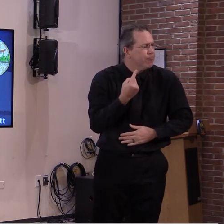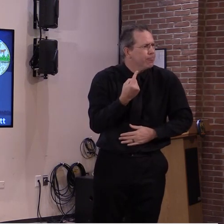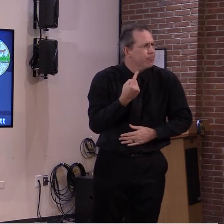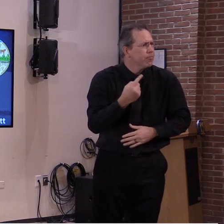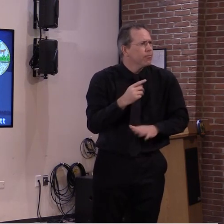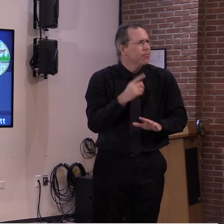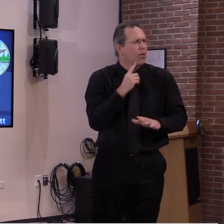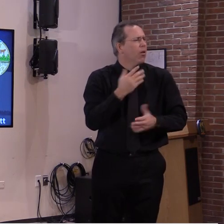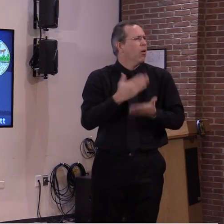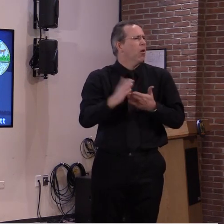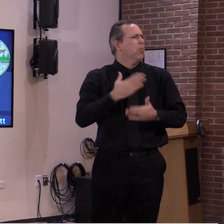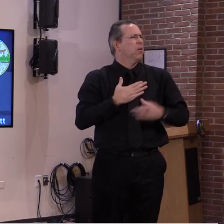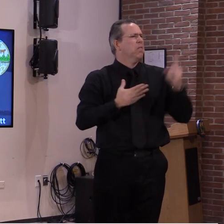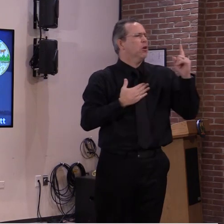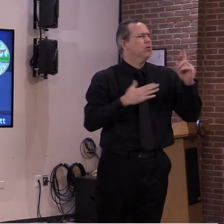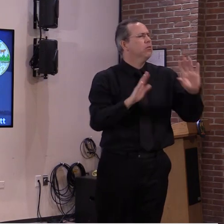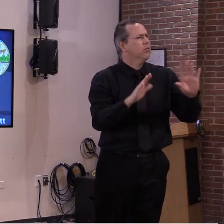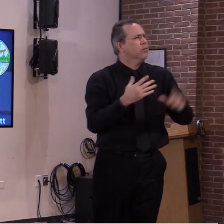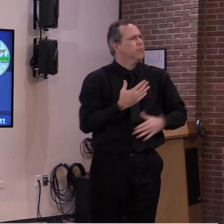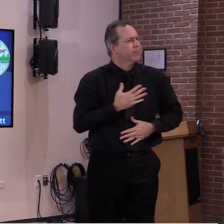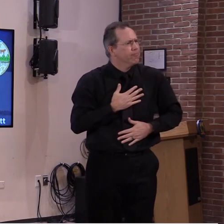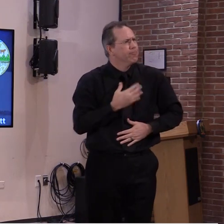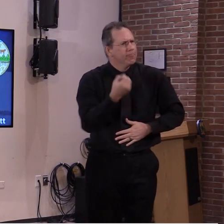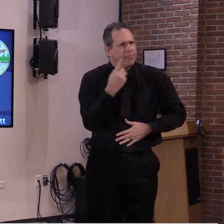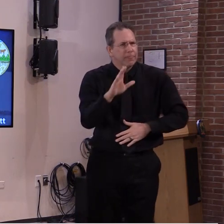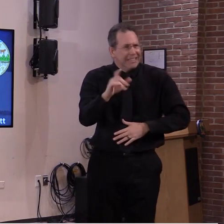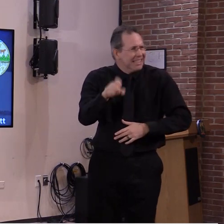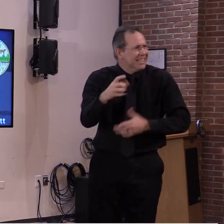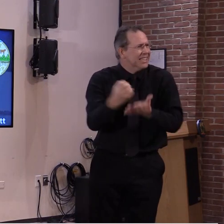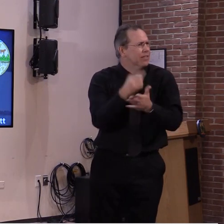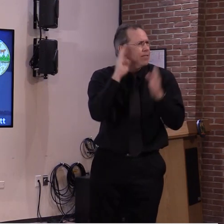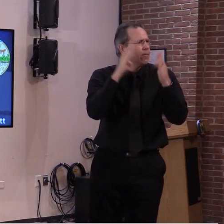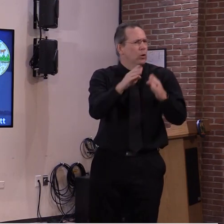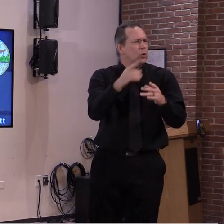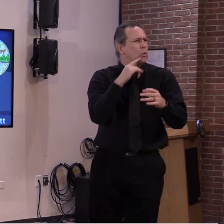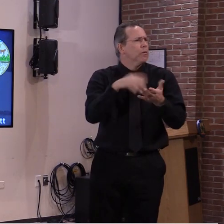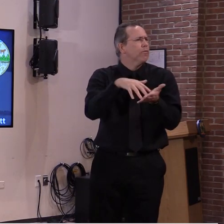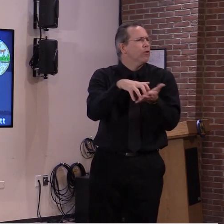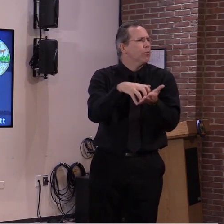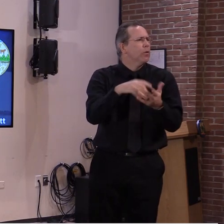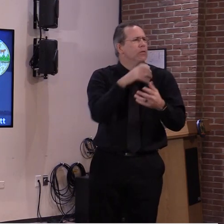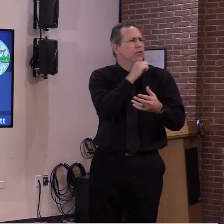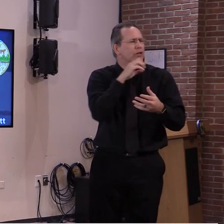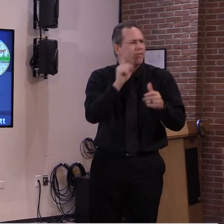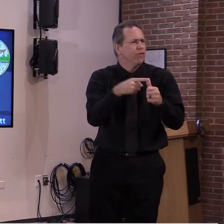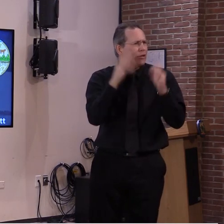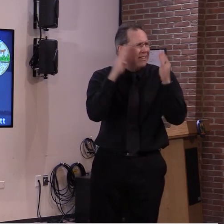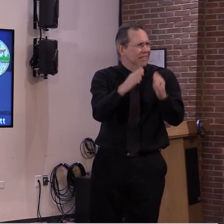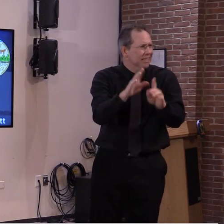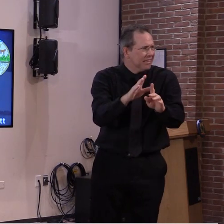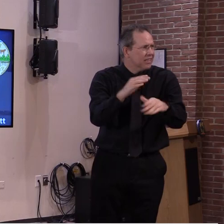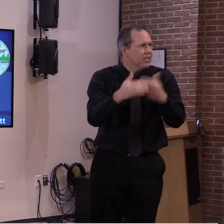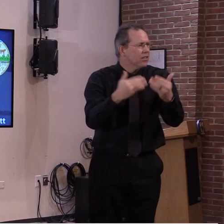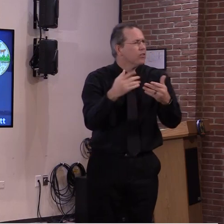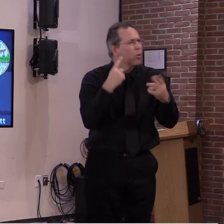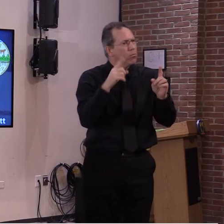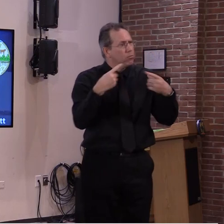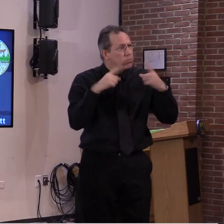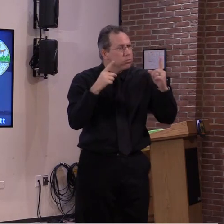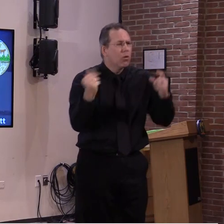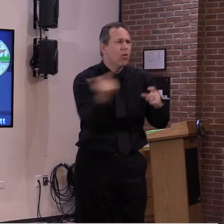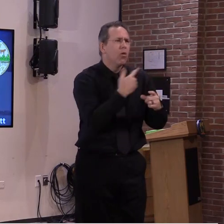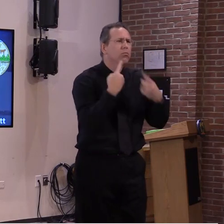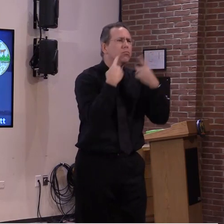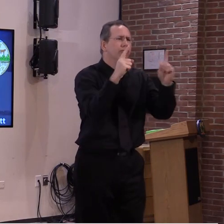Our guidance has a proven track record when it comes to mitigating the spread of this virus, but it only works if we